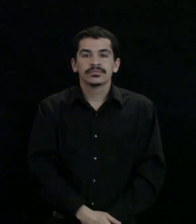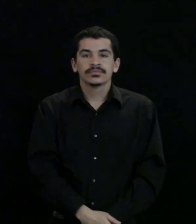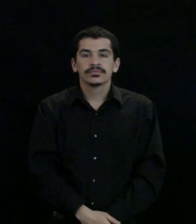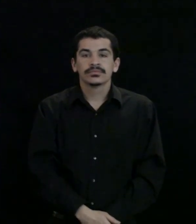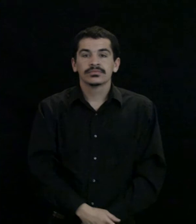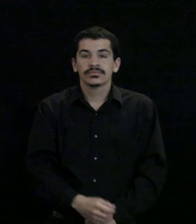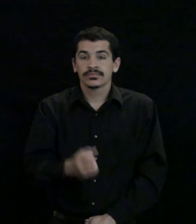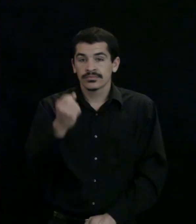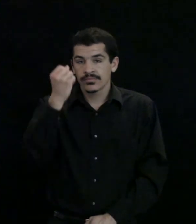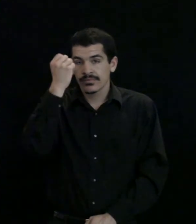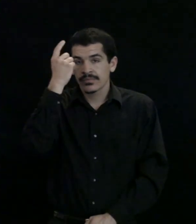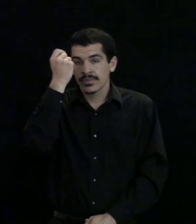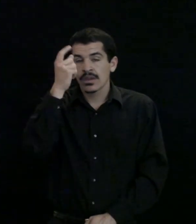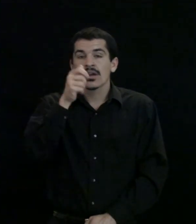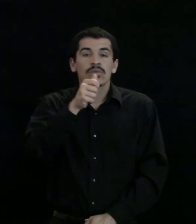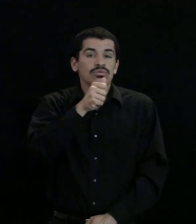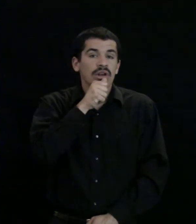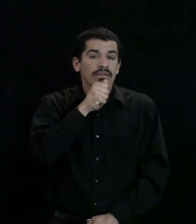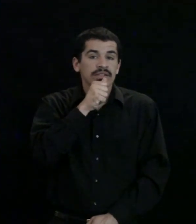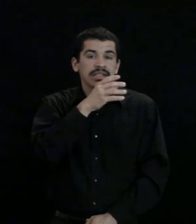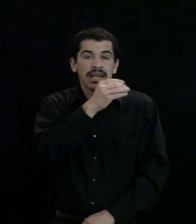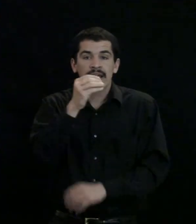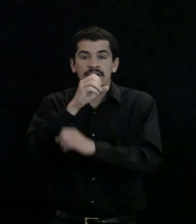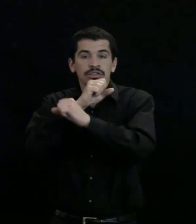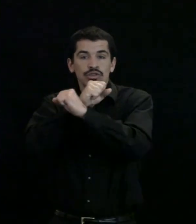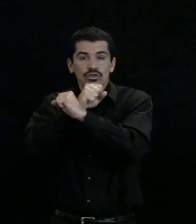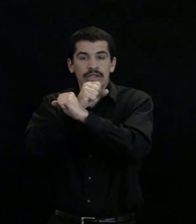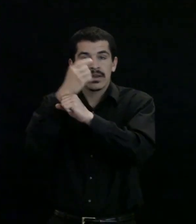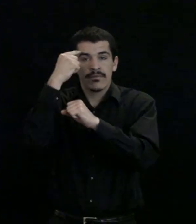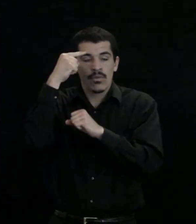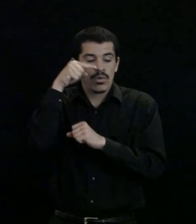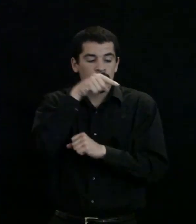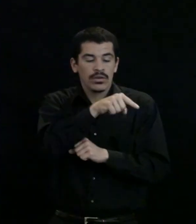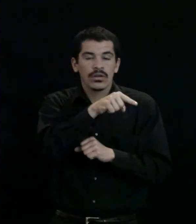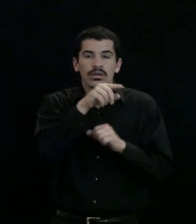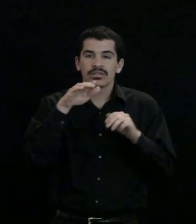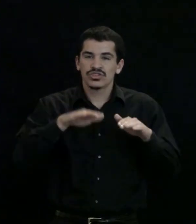Privacy and security for the children is critical.